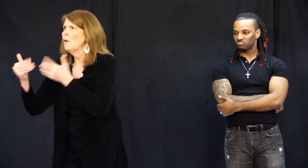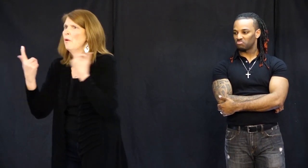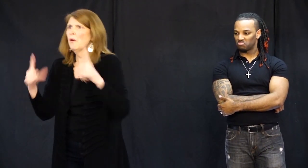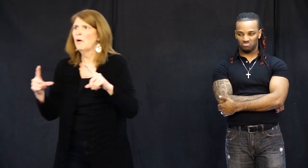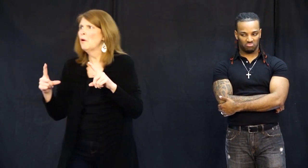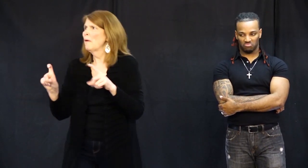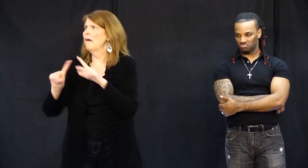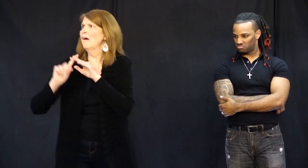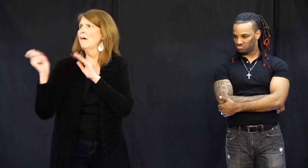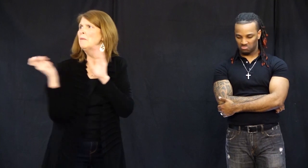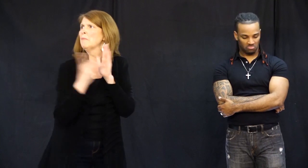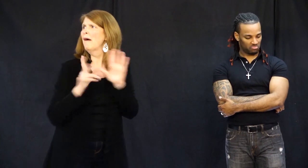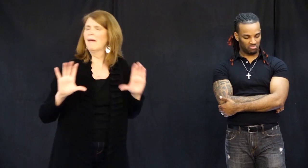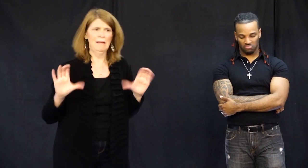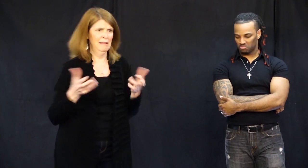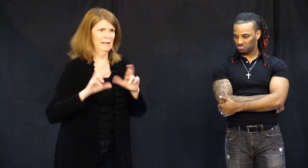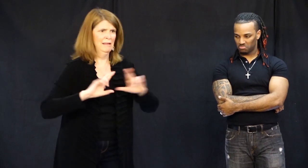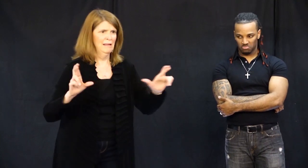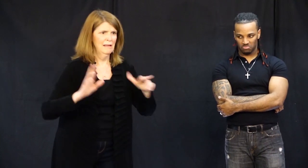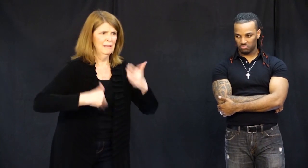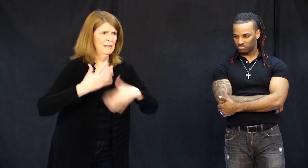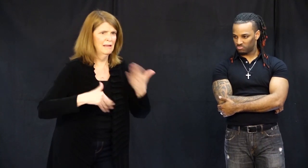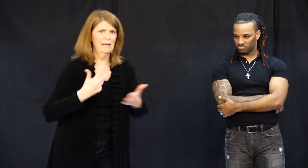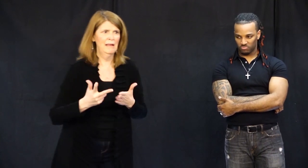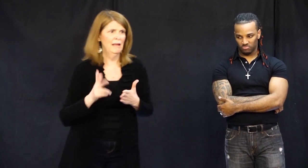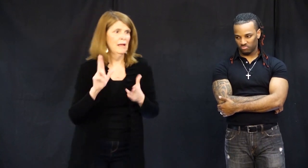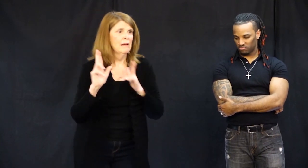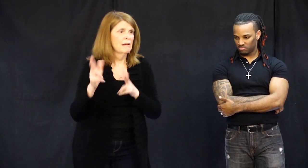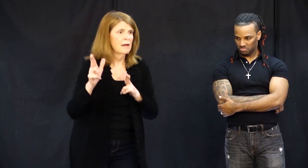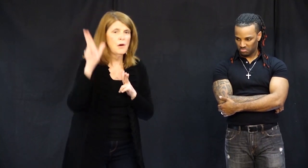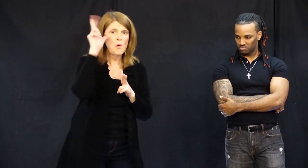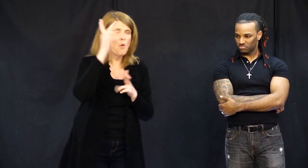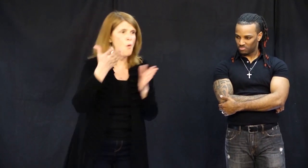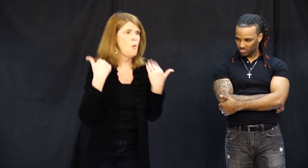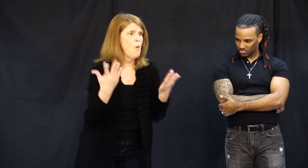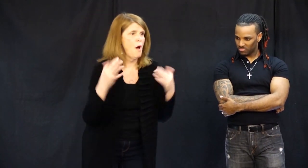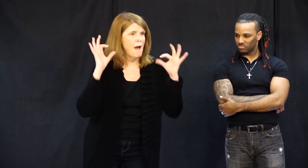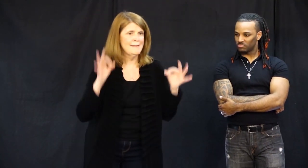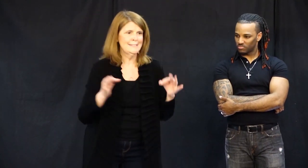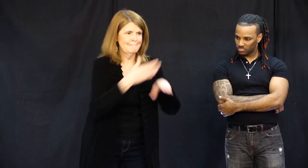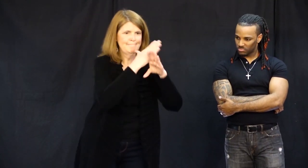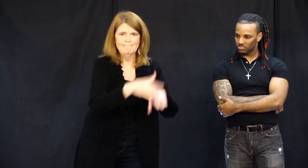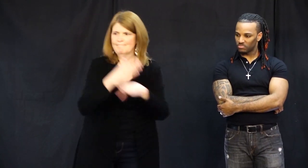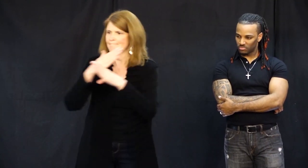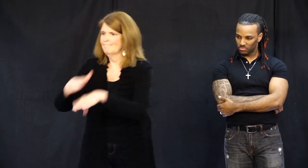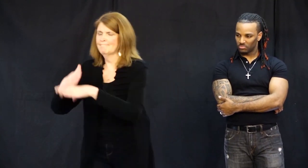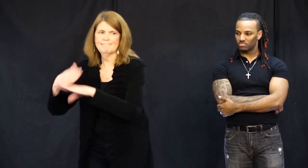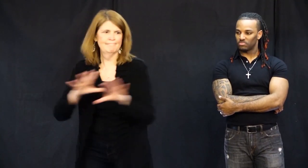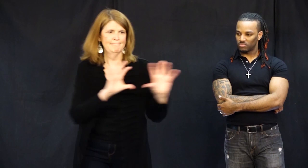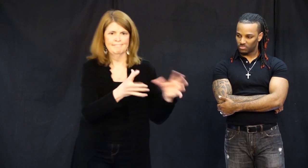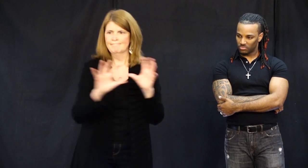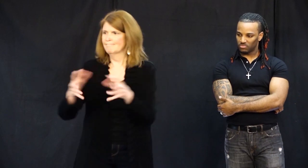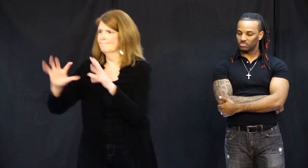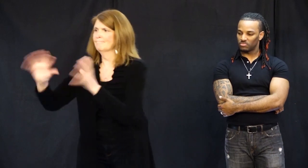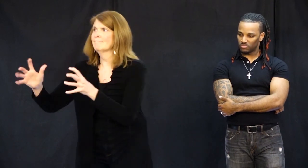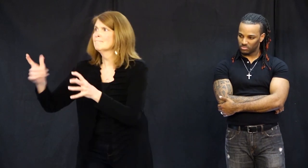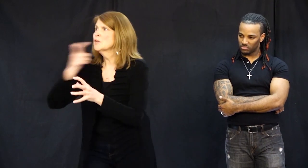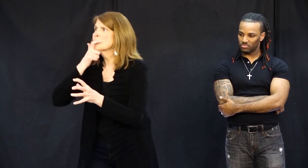we can't afford another slip. Guns and horses giddy up, I decide to divvy up my forces. This skittish as the British cut the city up.